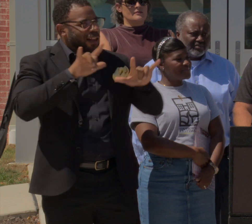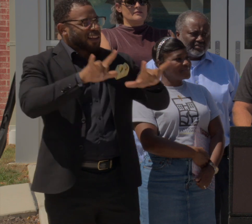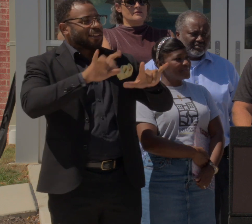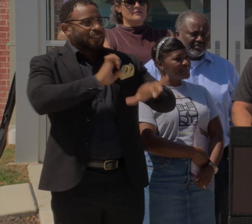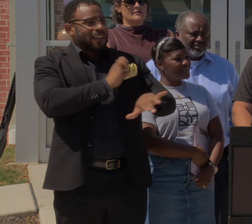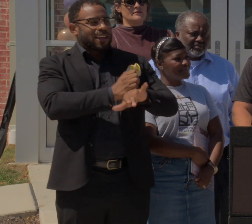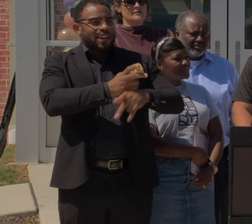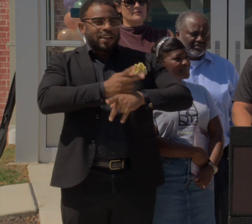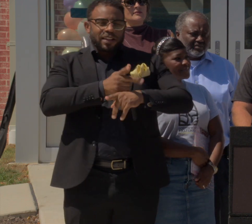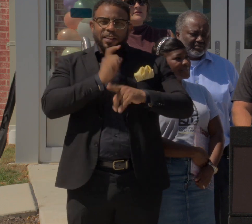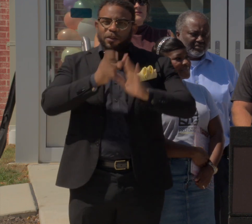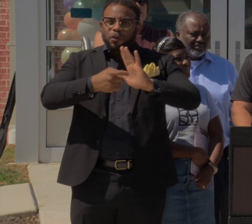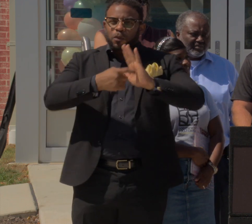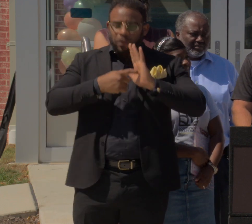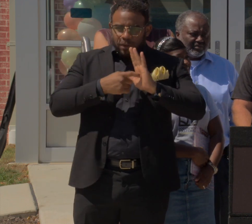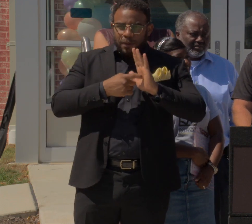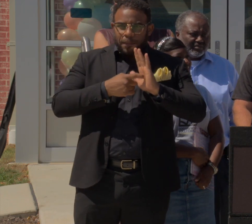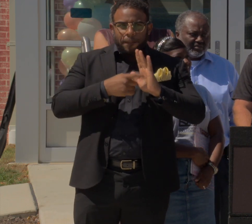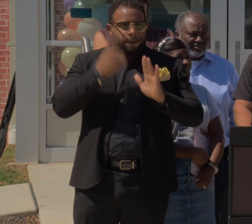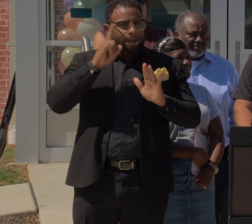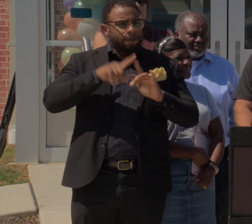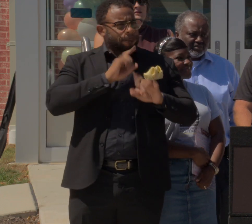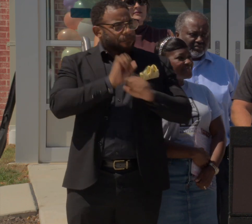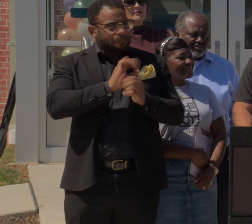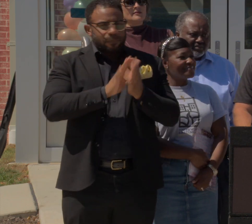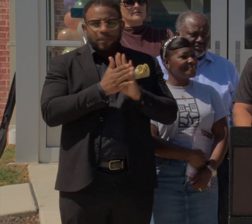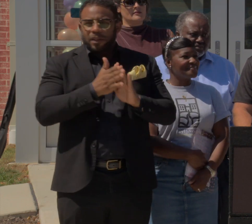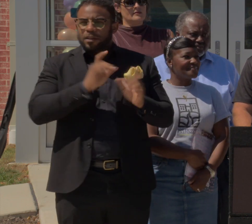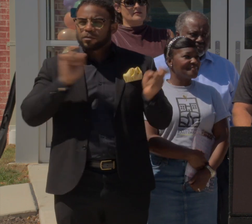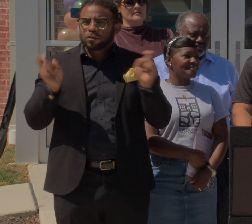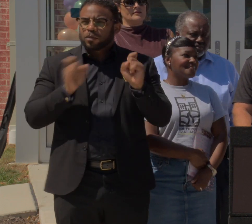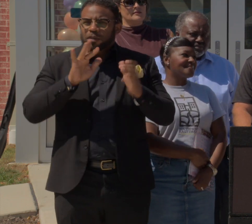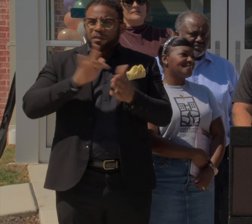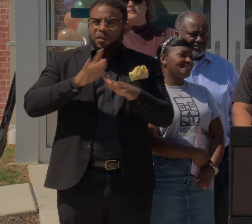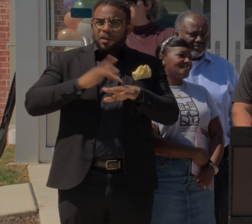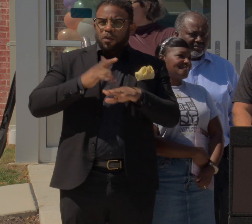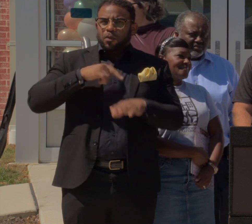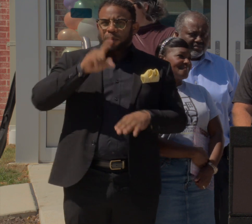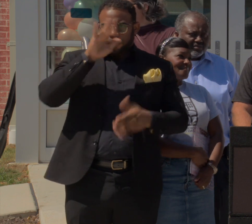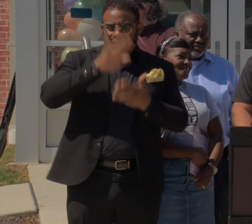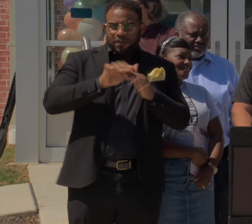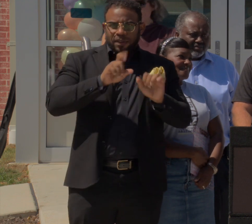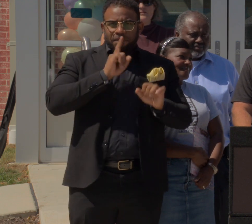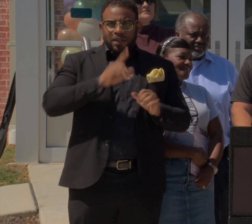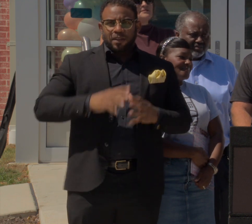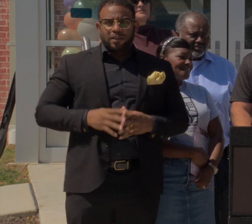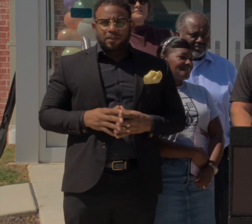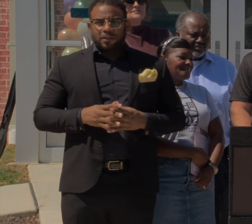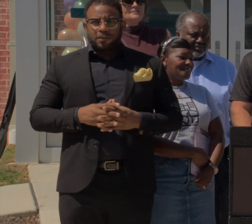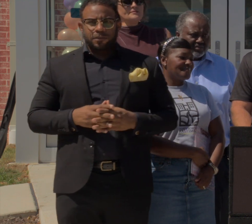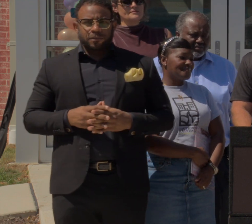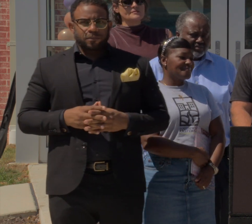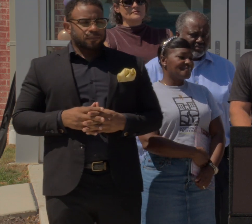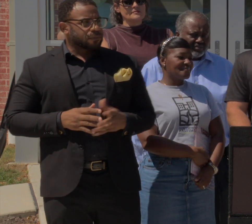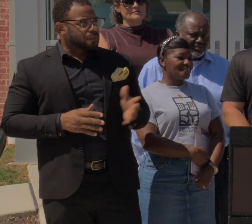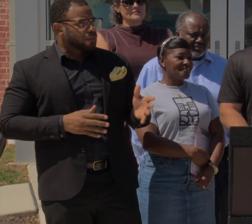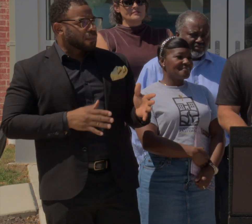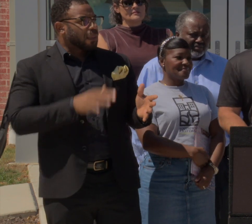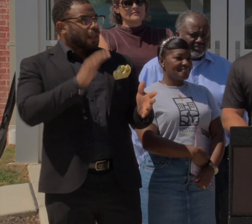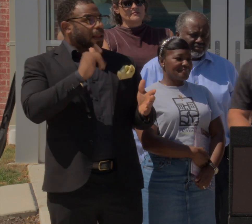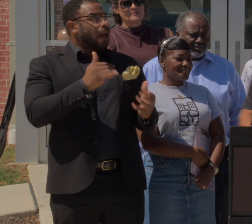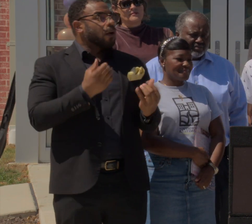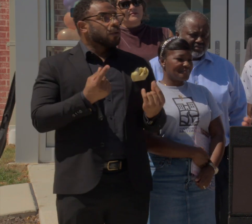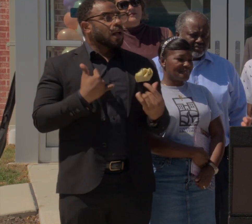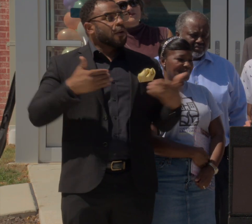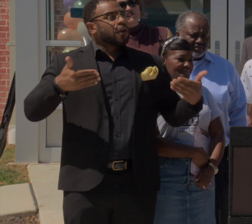energy and care that is required in order for it to really become the transformational space that we all believe it can be. On that note, I